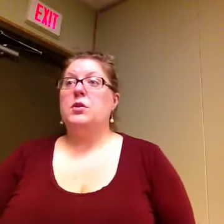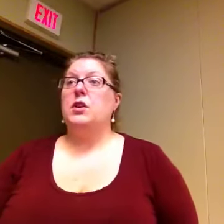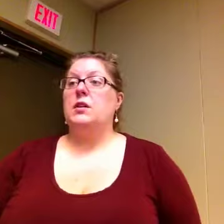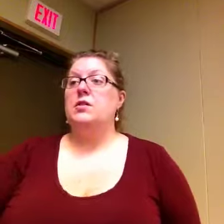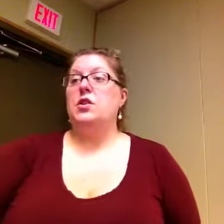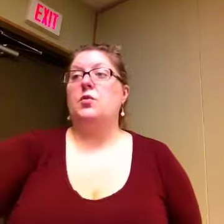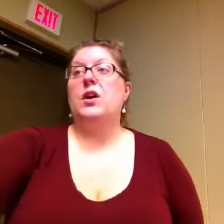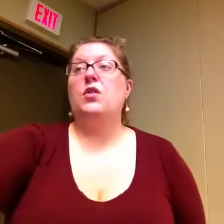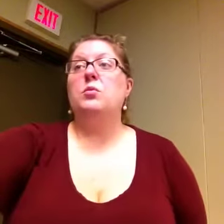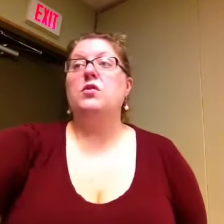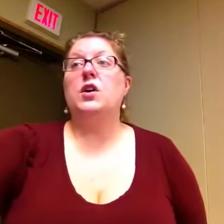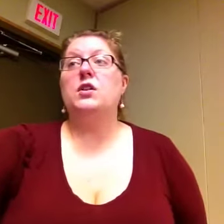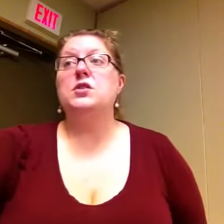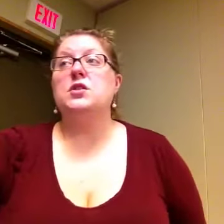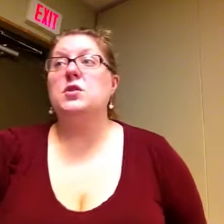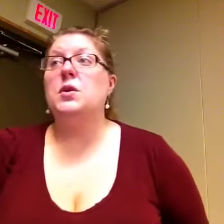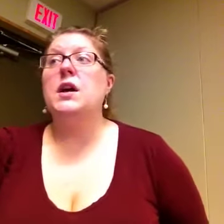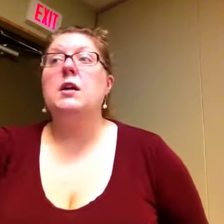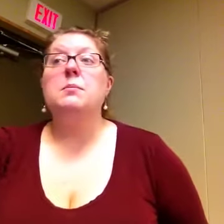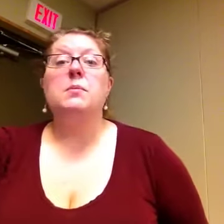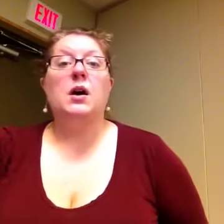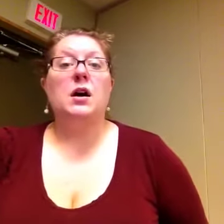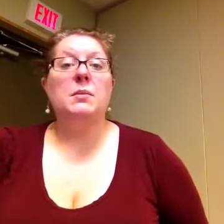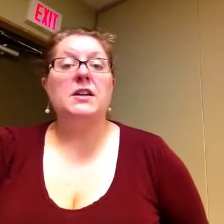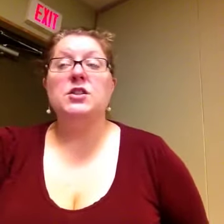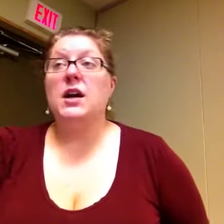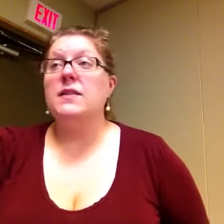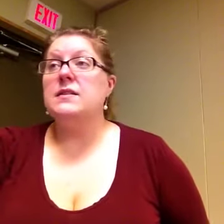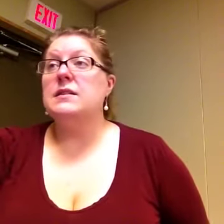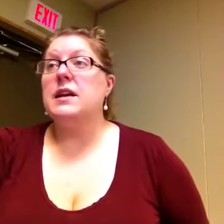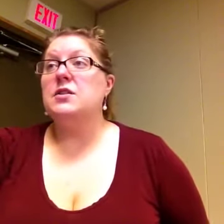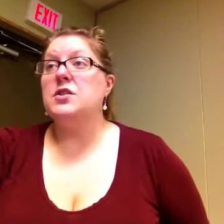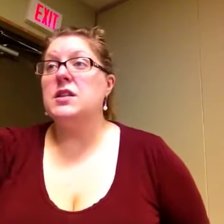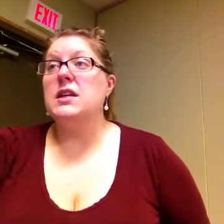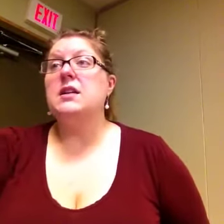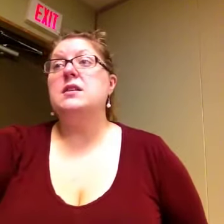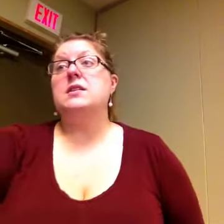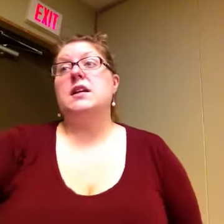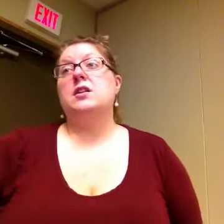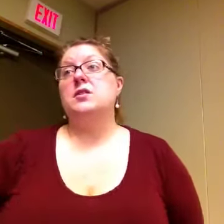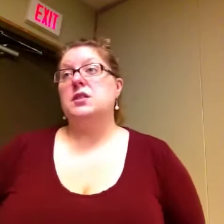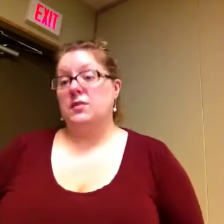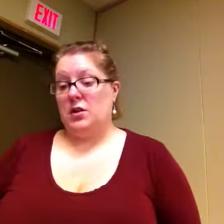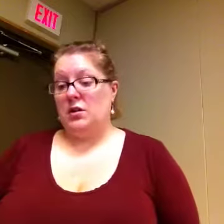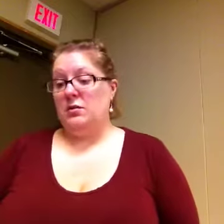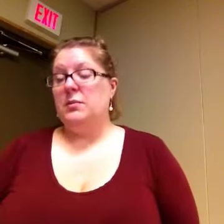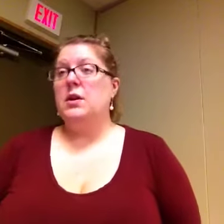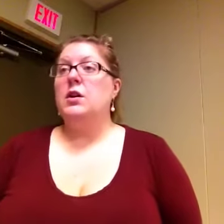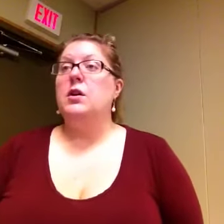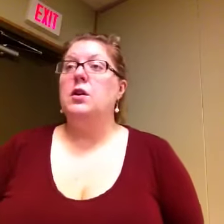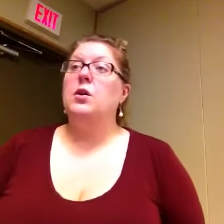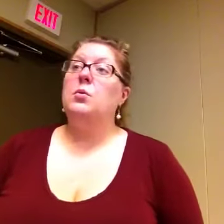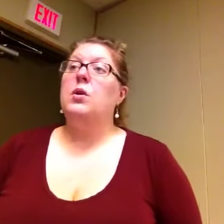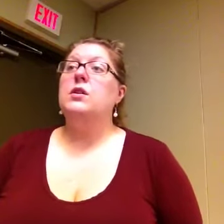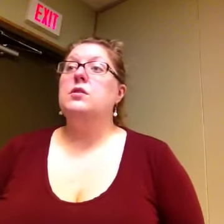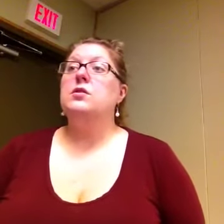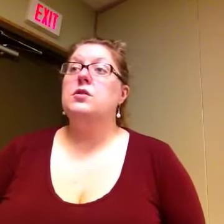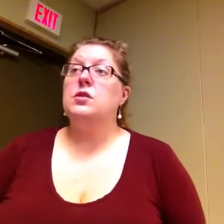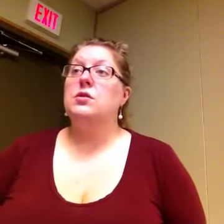Good. So now we've moved on to page 9. This is letter C, Sail on Silver Girl. 1,